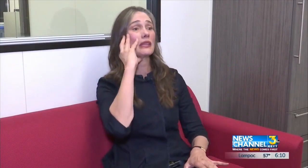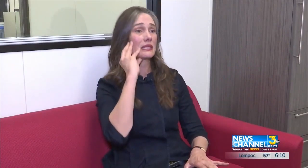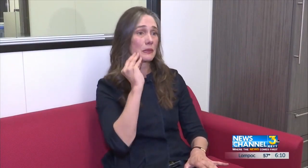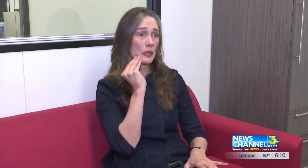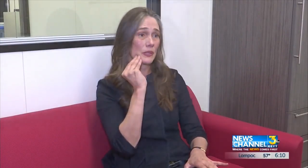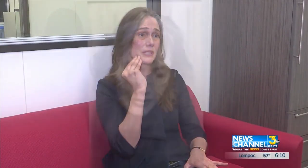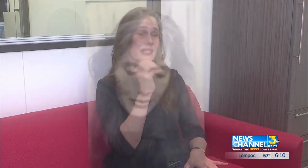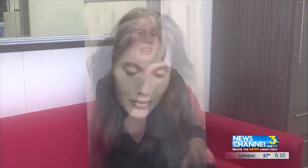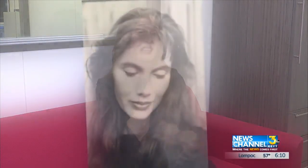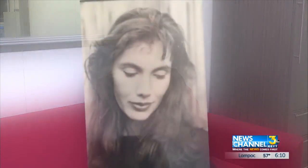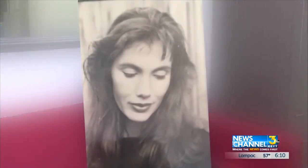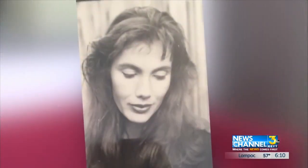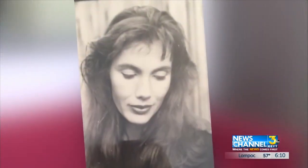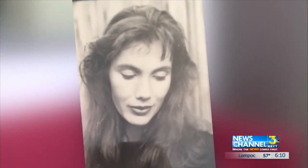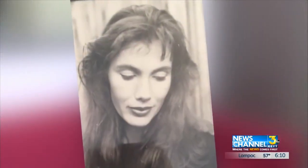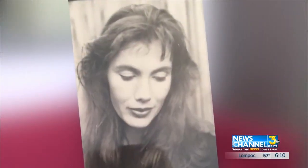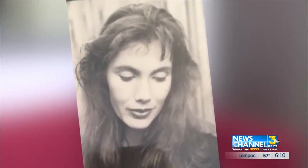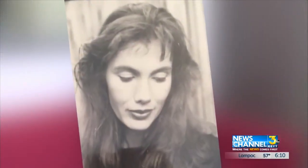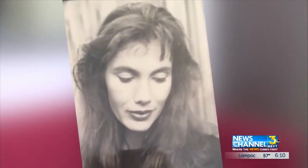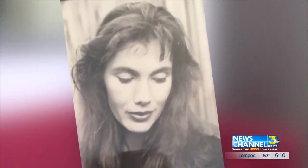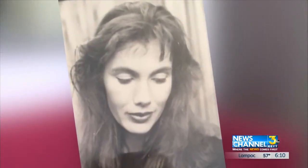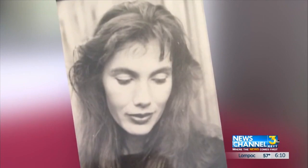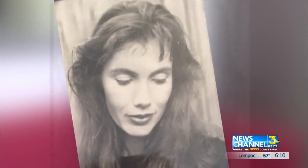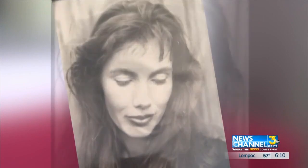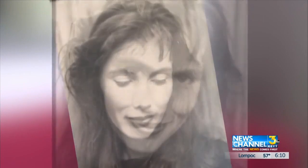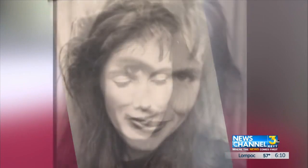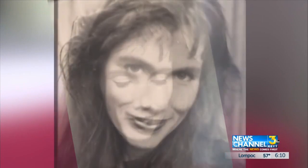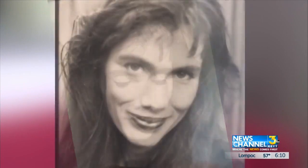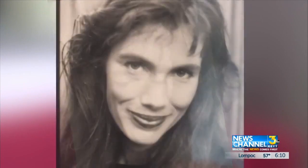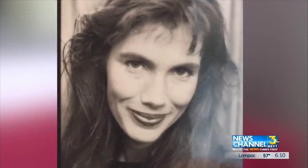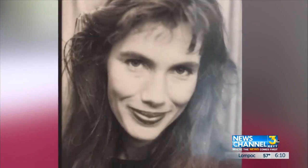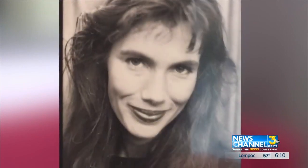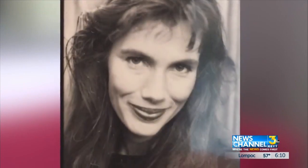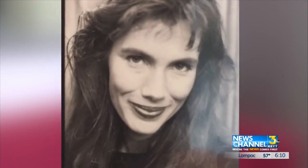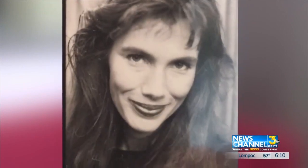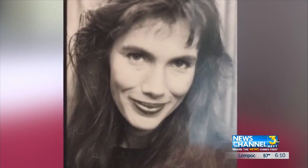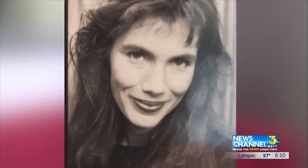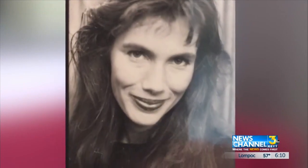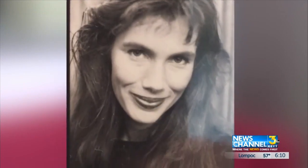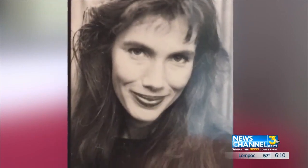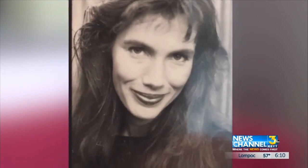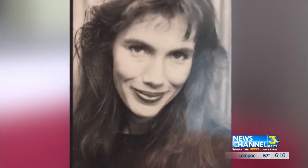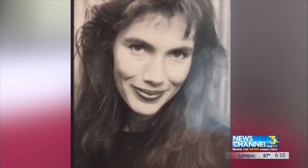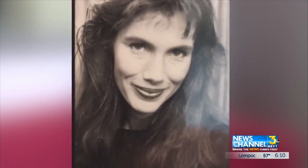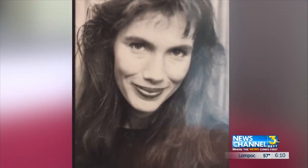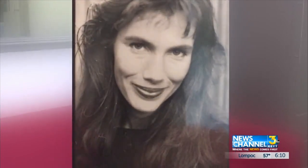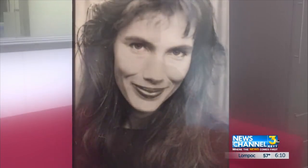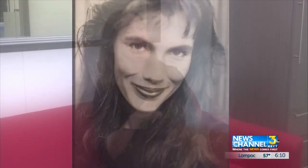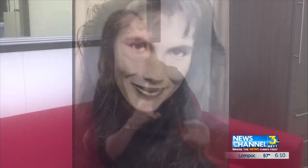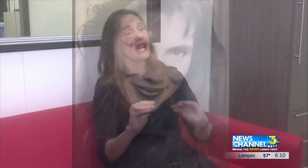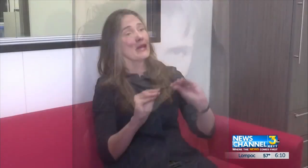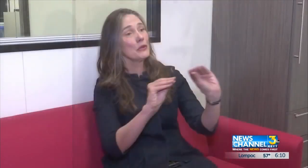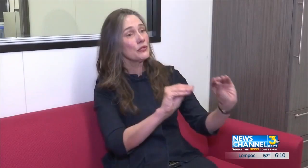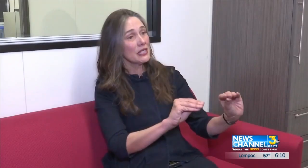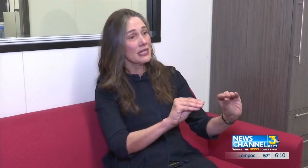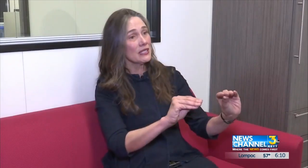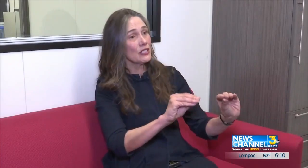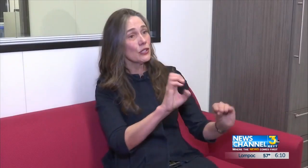the experience. But at that time, I was a singer. I was at the Music Academy of the West, and I moved into